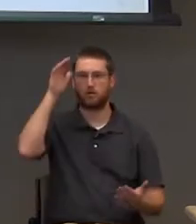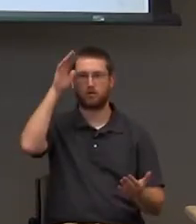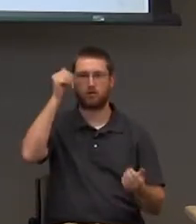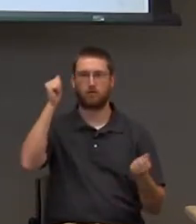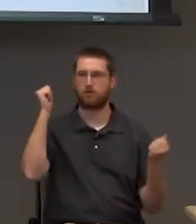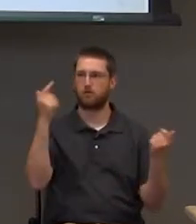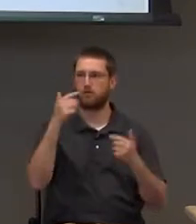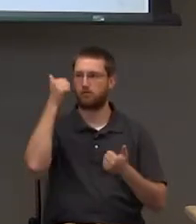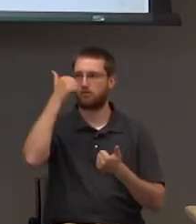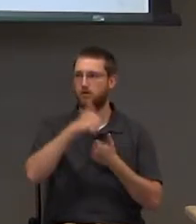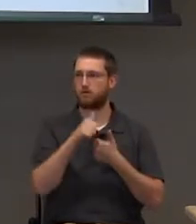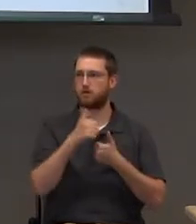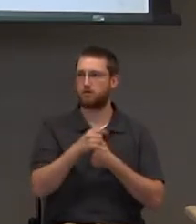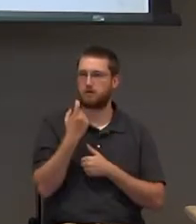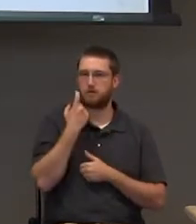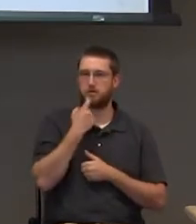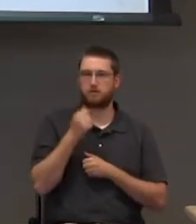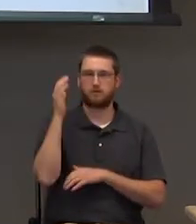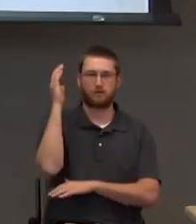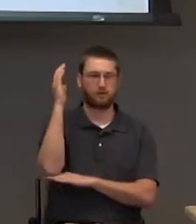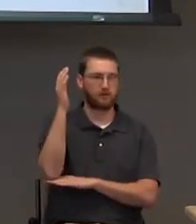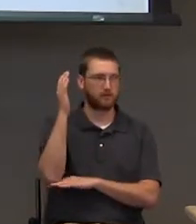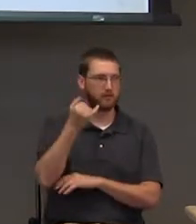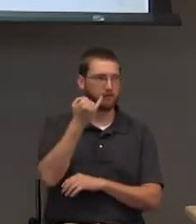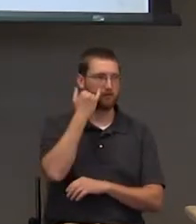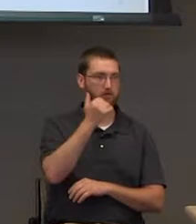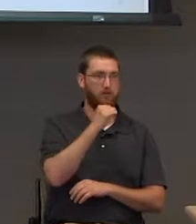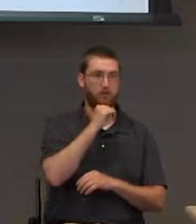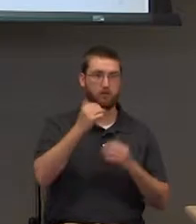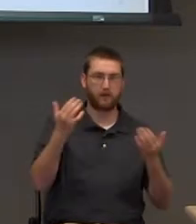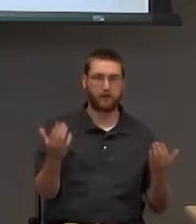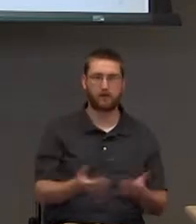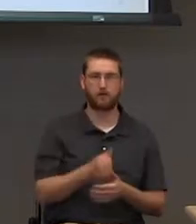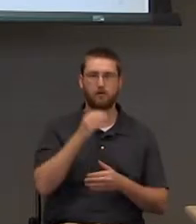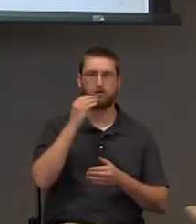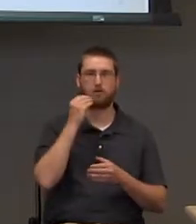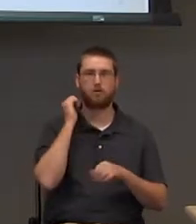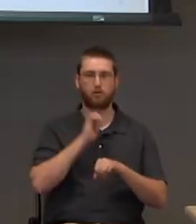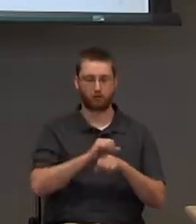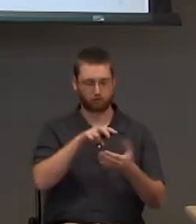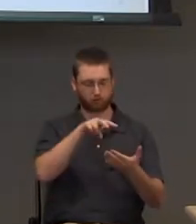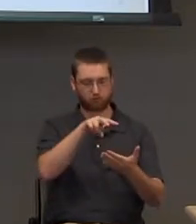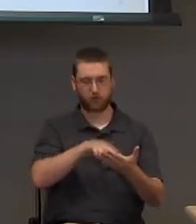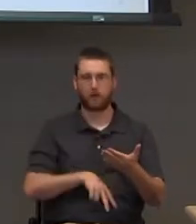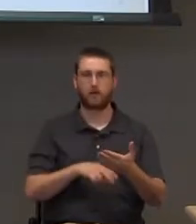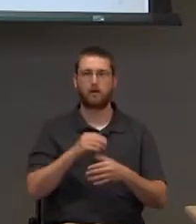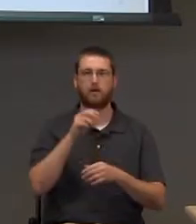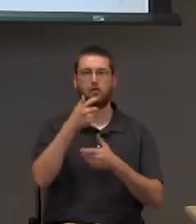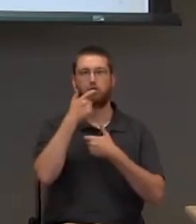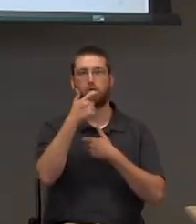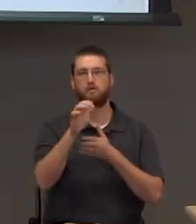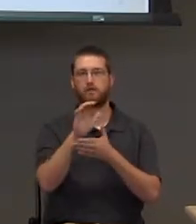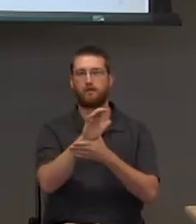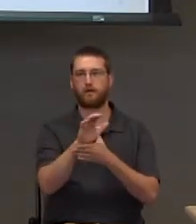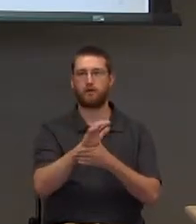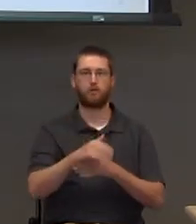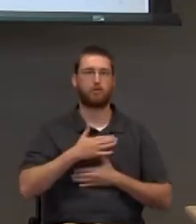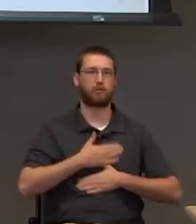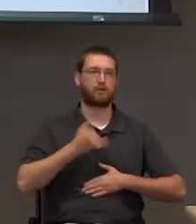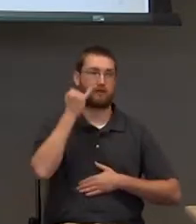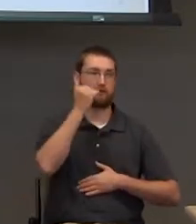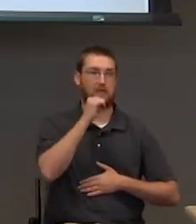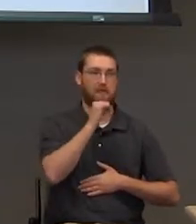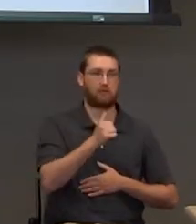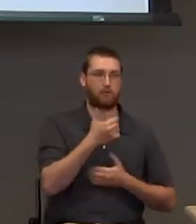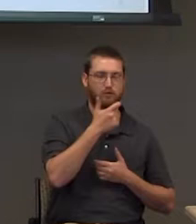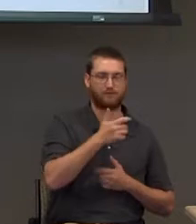remember that conversation from last time. If you aren't here, you did your homework and watched my video, which I would appreciate if you did.